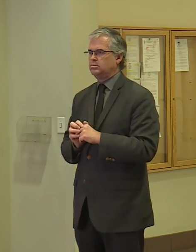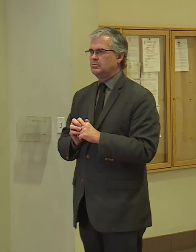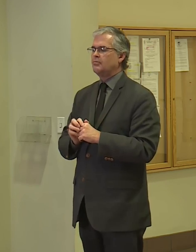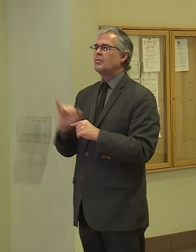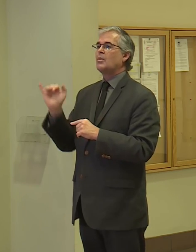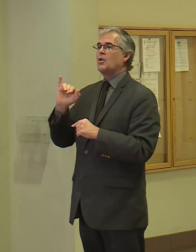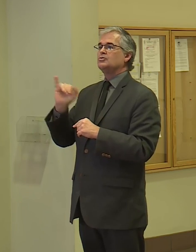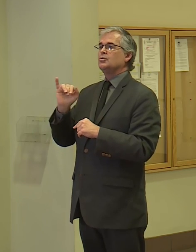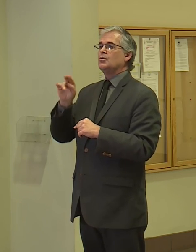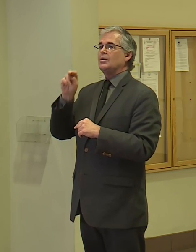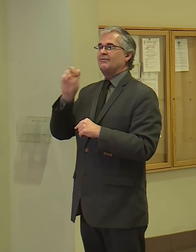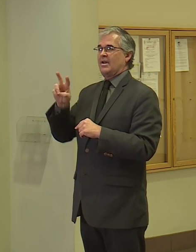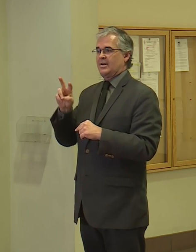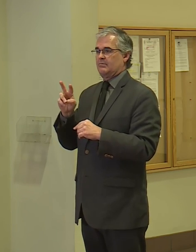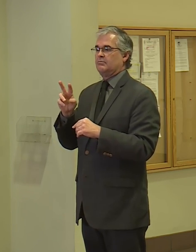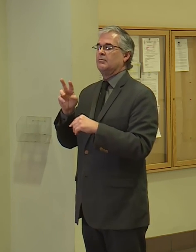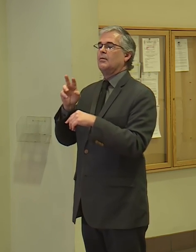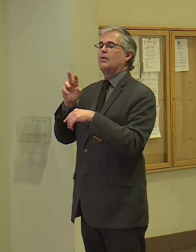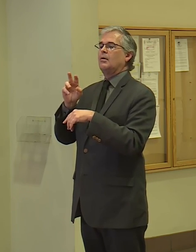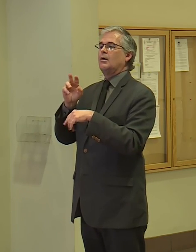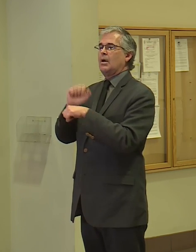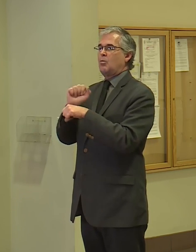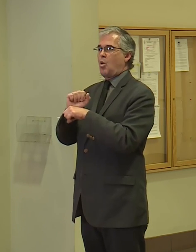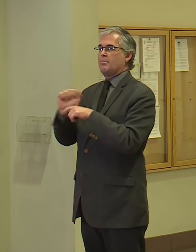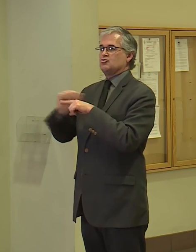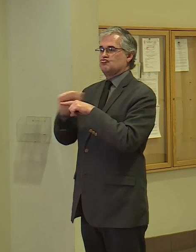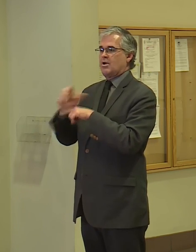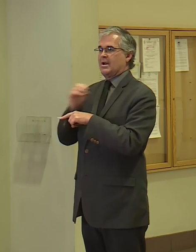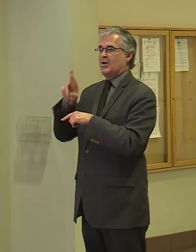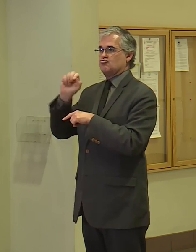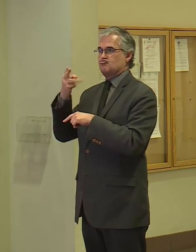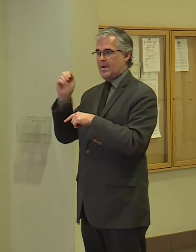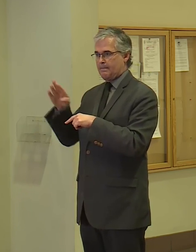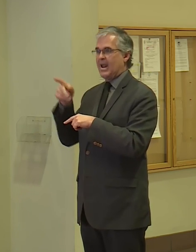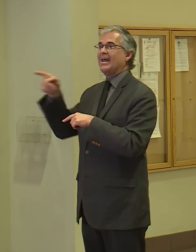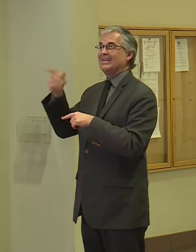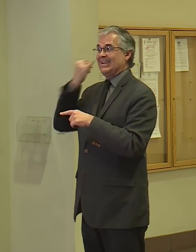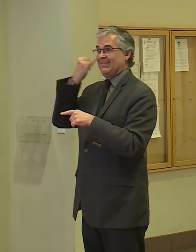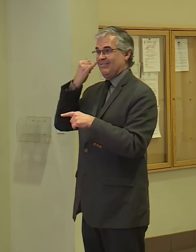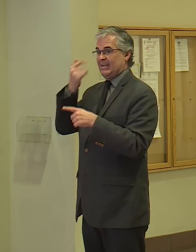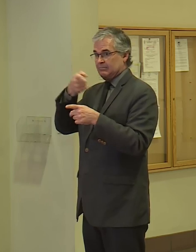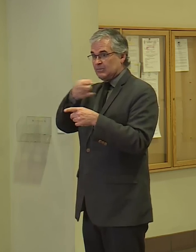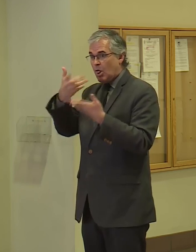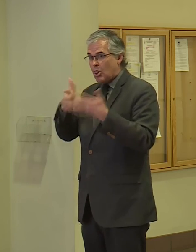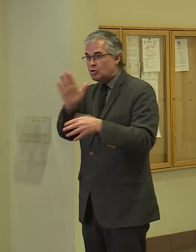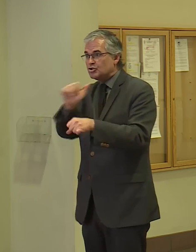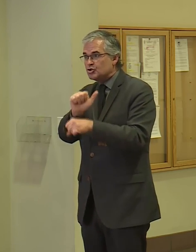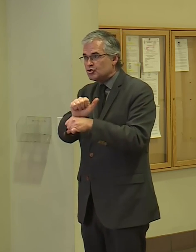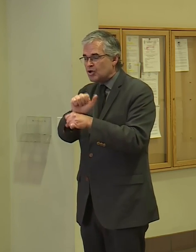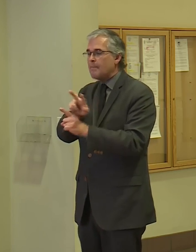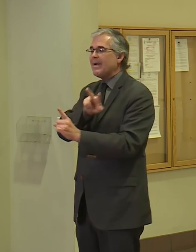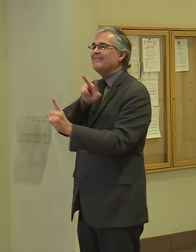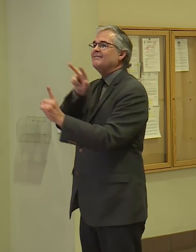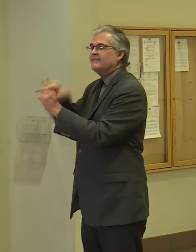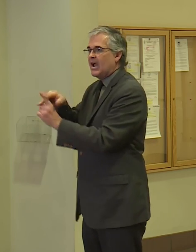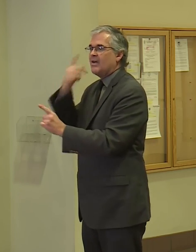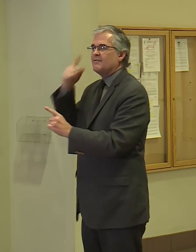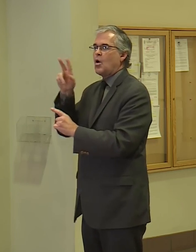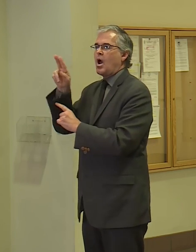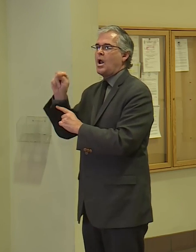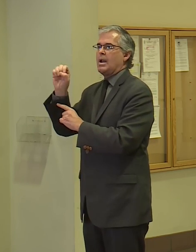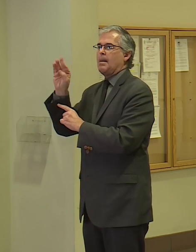rehabilitation encourages all Nevadans who have lost their job to file unemployment online please file